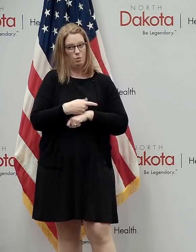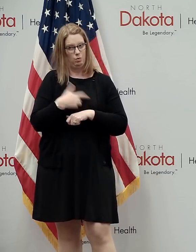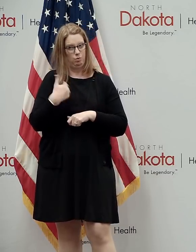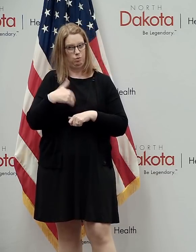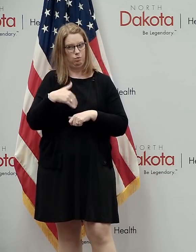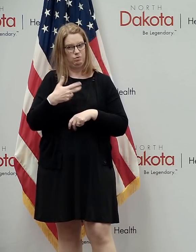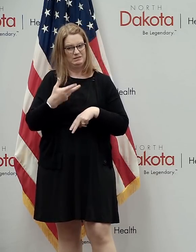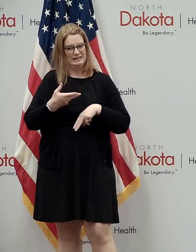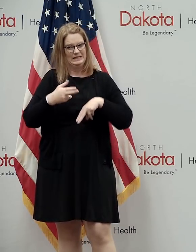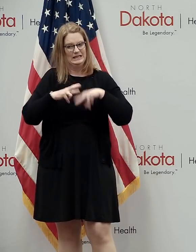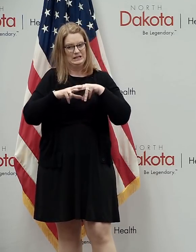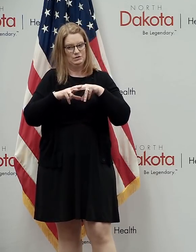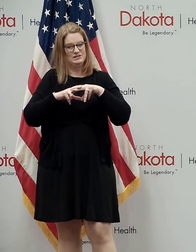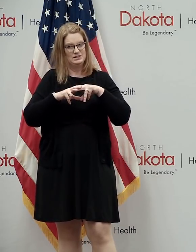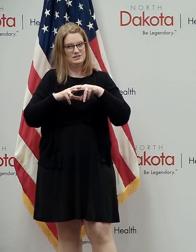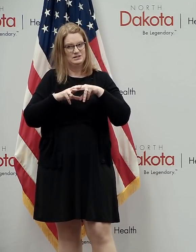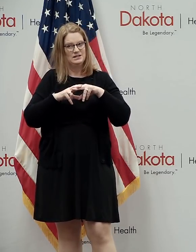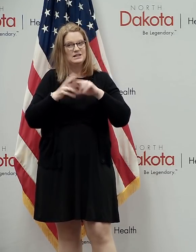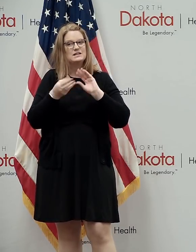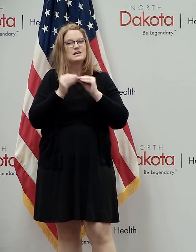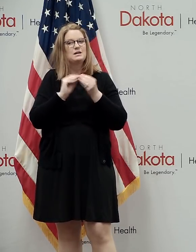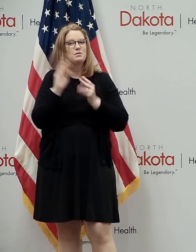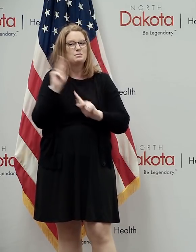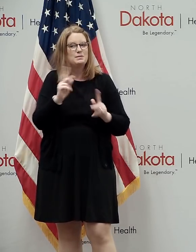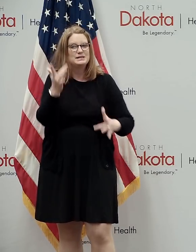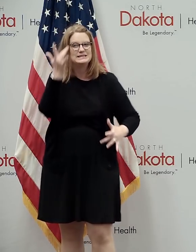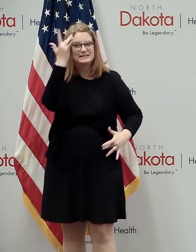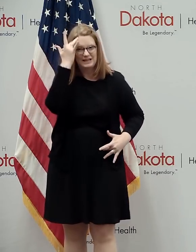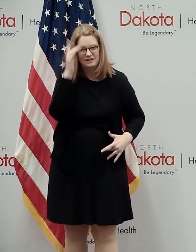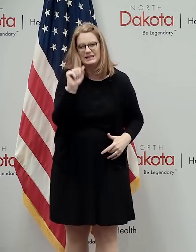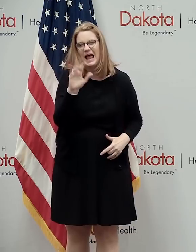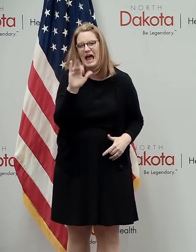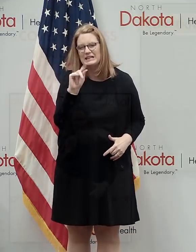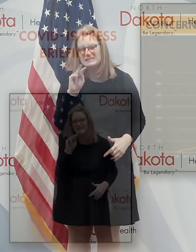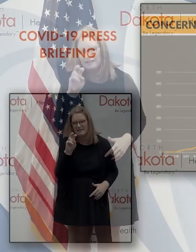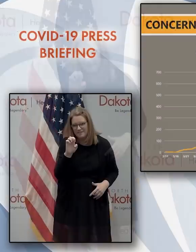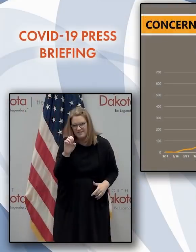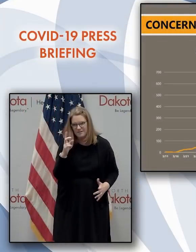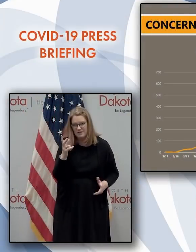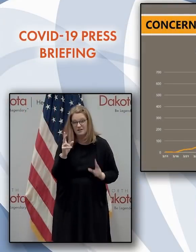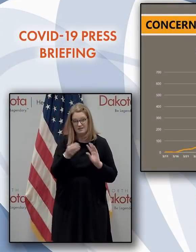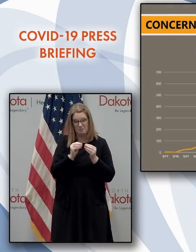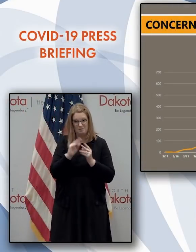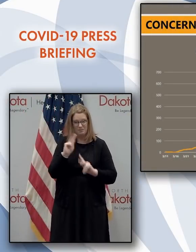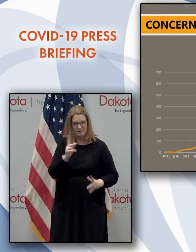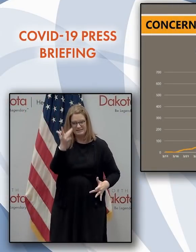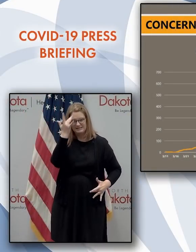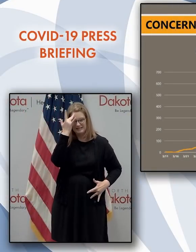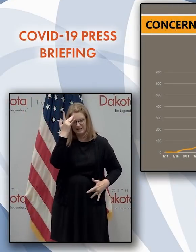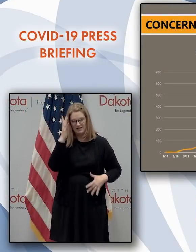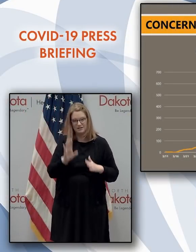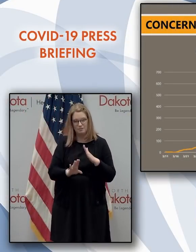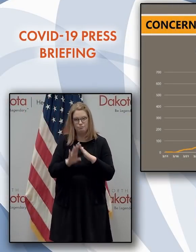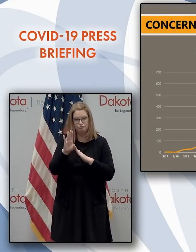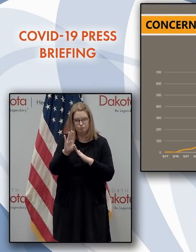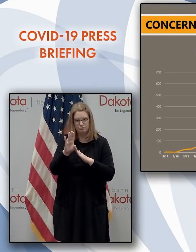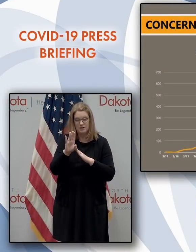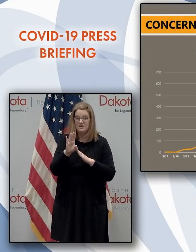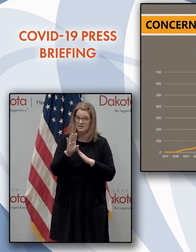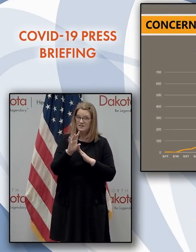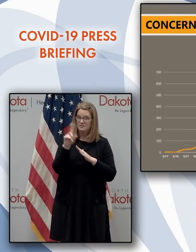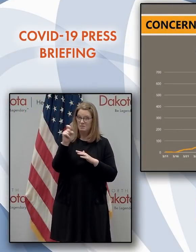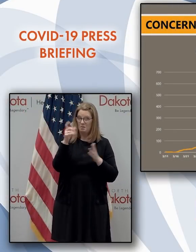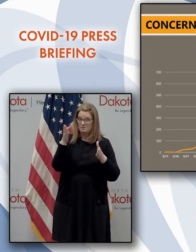in number of active cases that are reported daily, and so this is something we need to pay attention